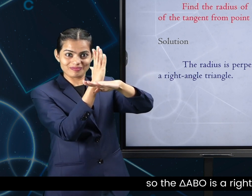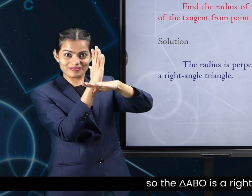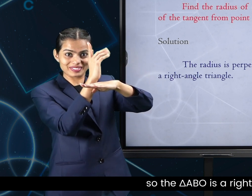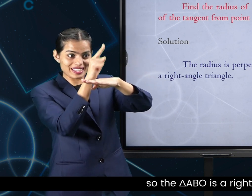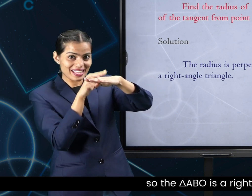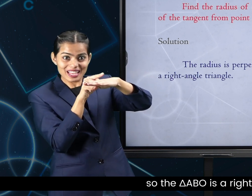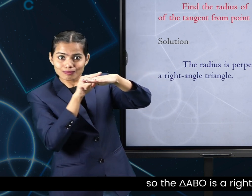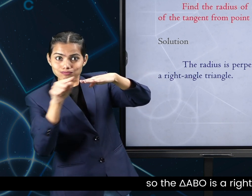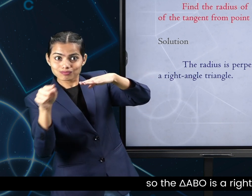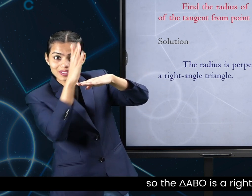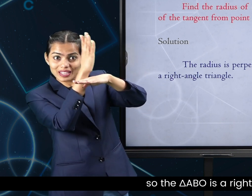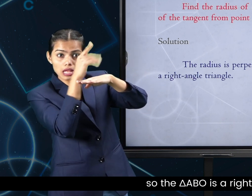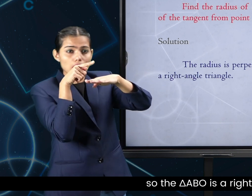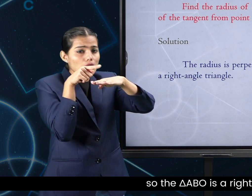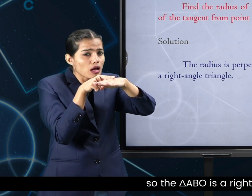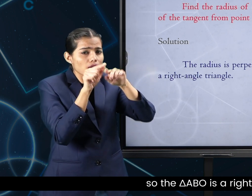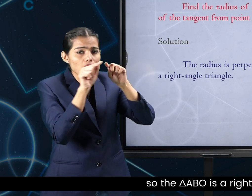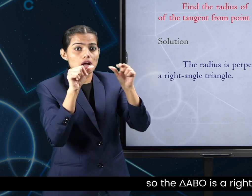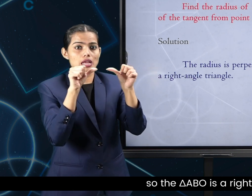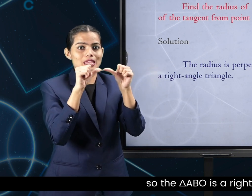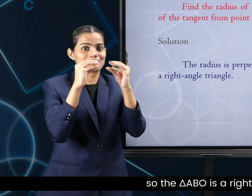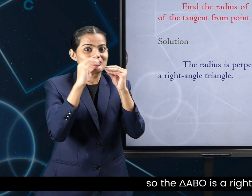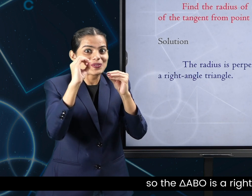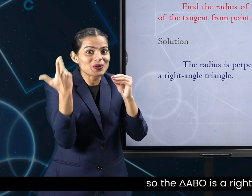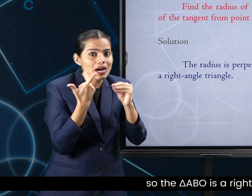triangle ABO is a right angle triangle.